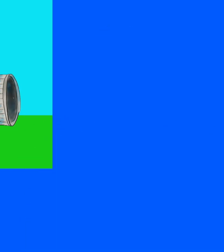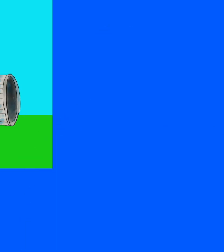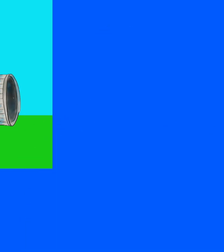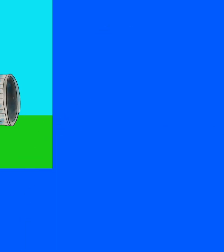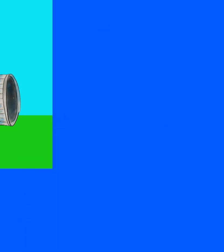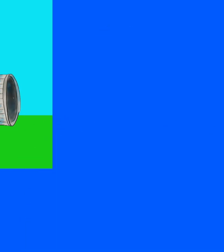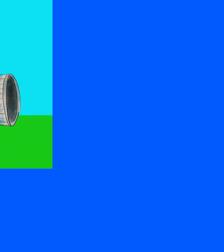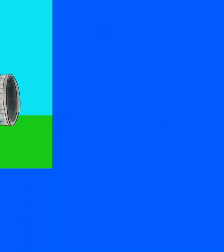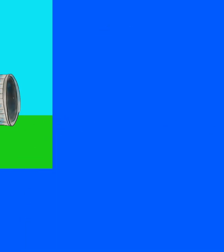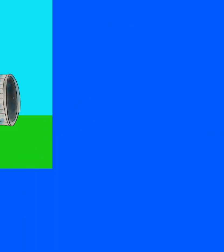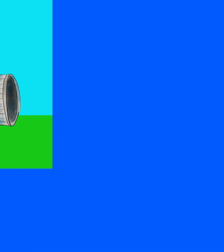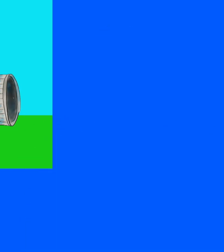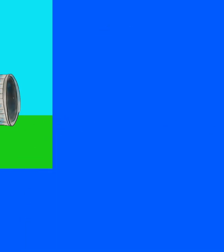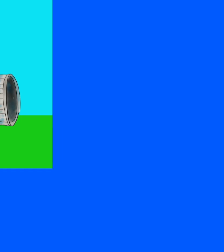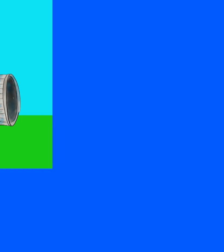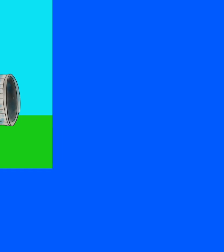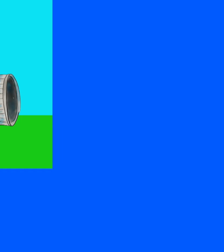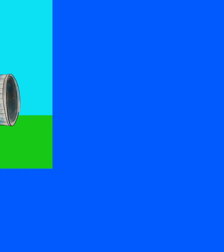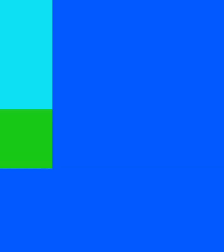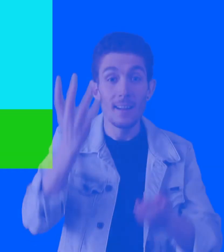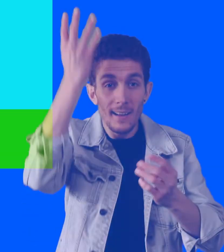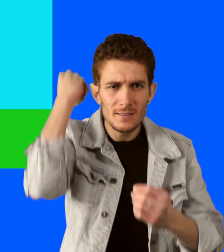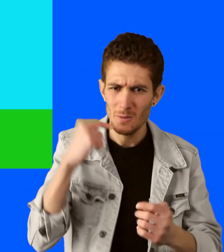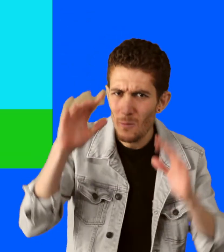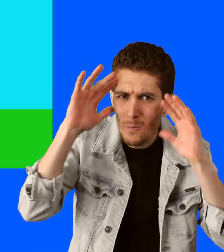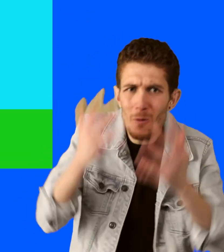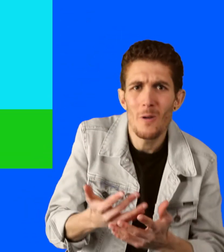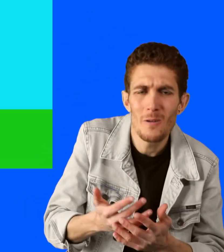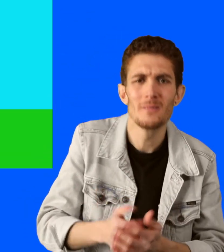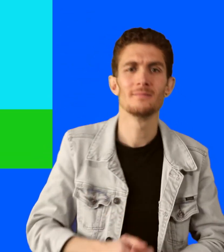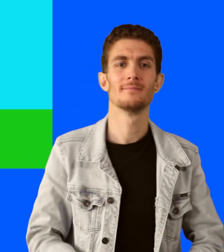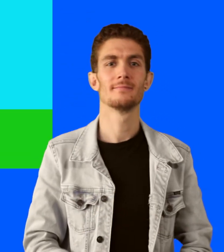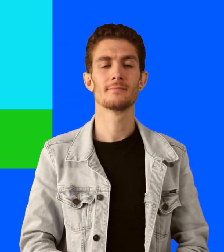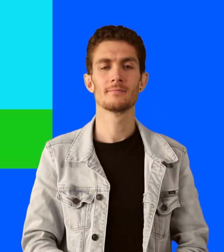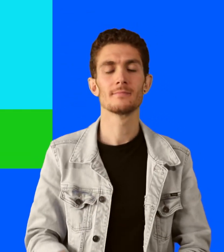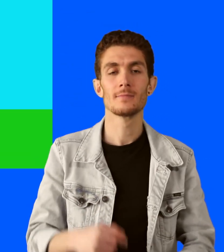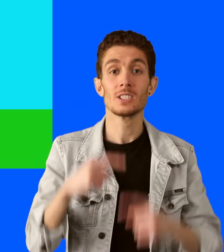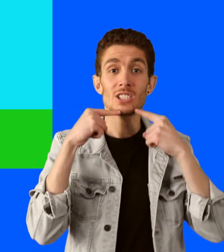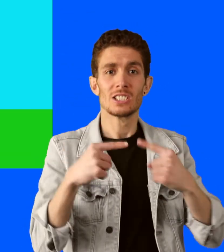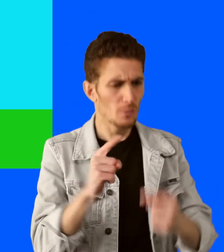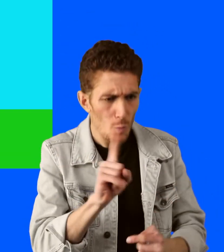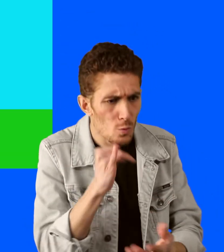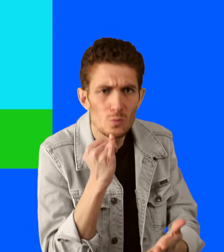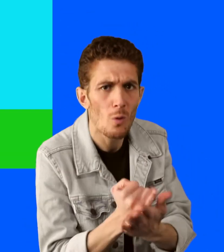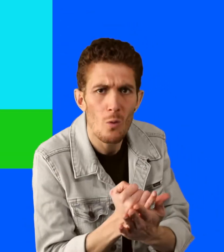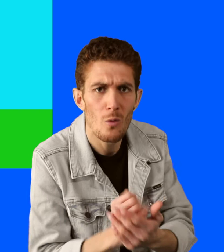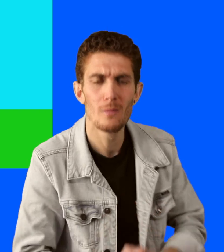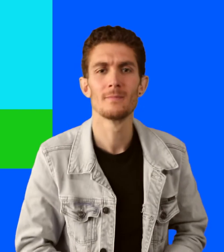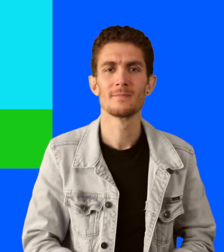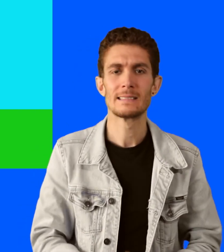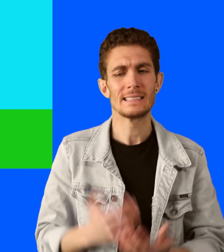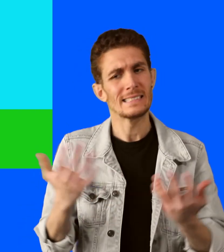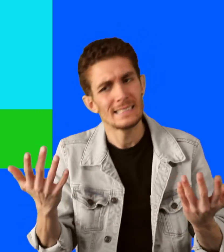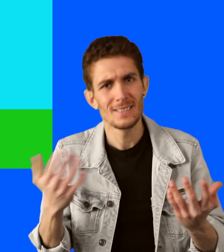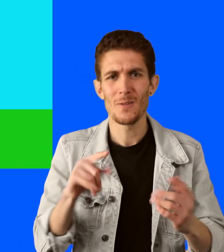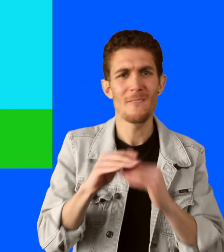noise or be musical said miss hattie hedgehog looked worried what's wrong hattie asked